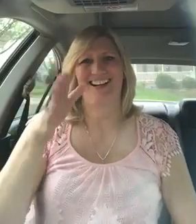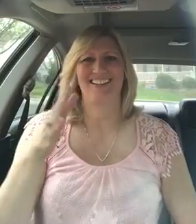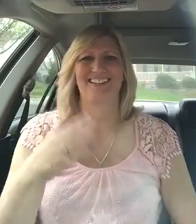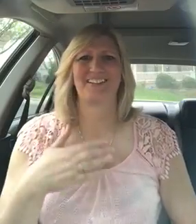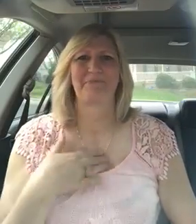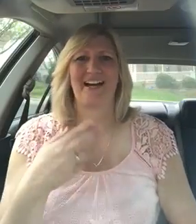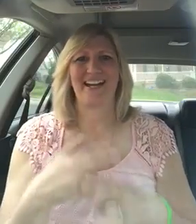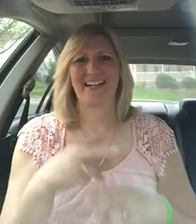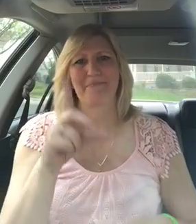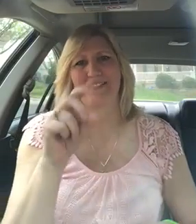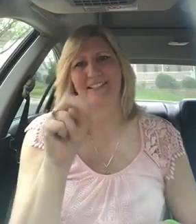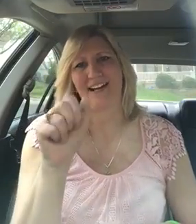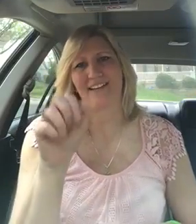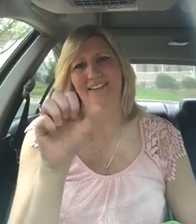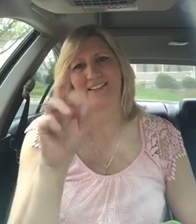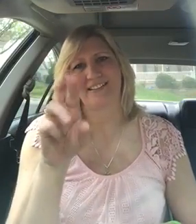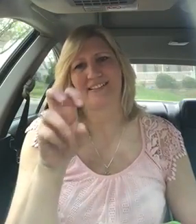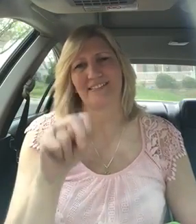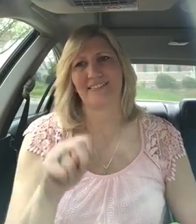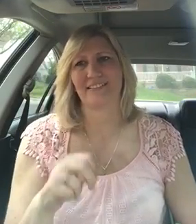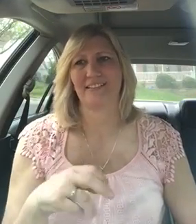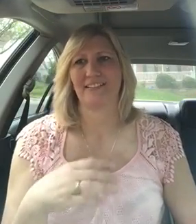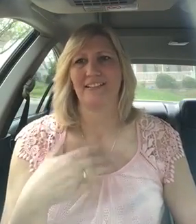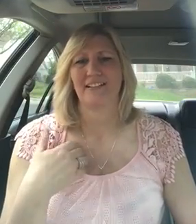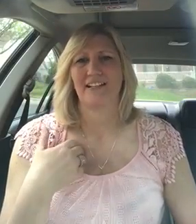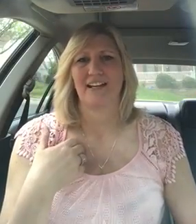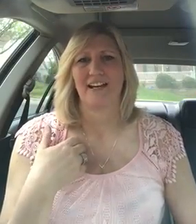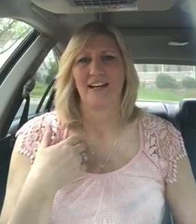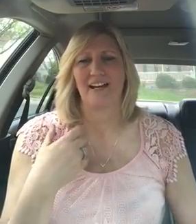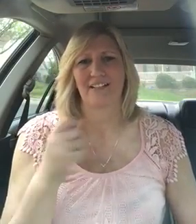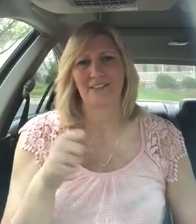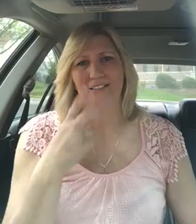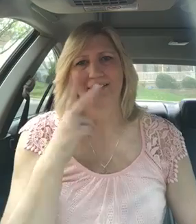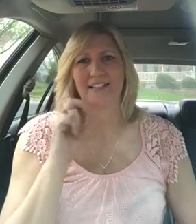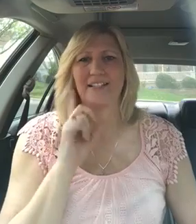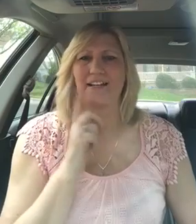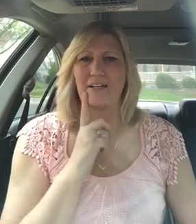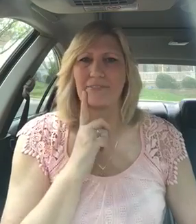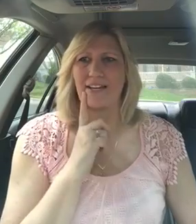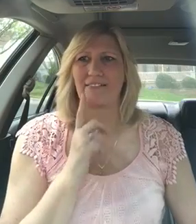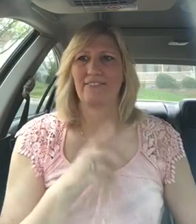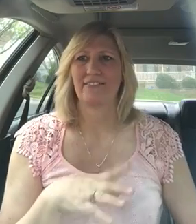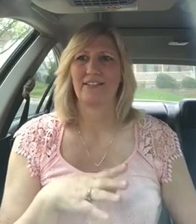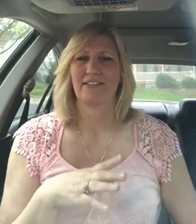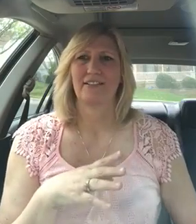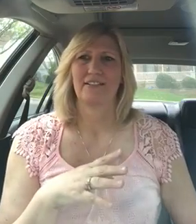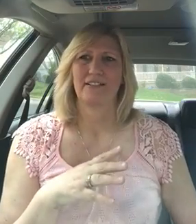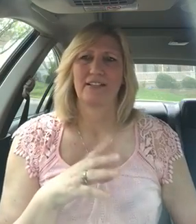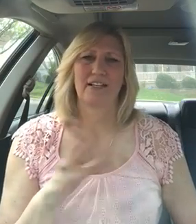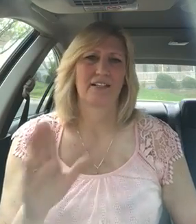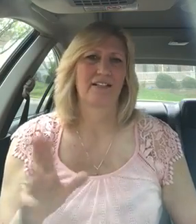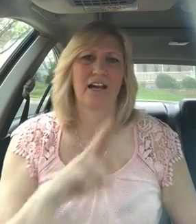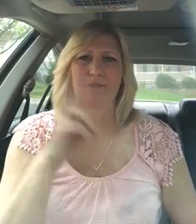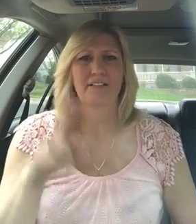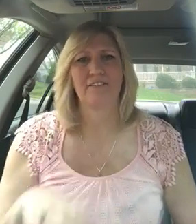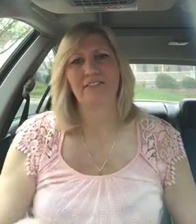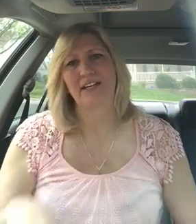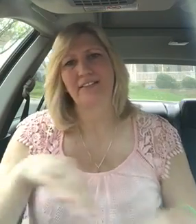Hi, my name is Donna Carson. As you can see, I'm deaf. And I was never raised